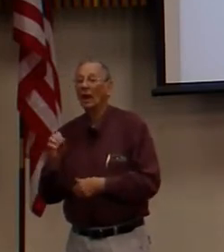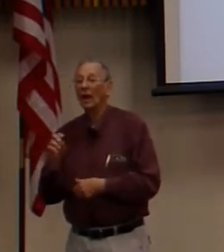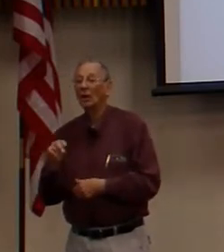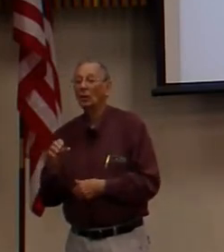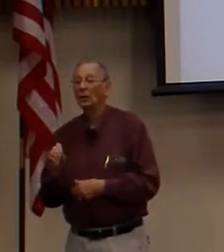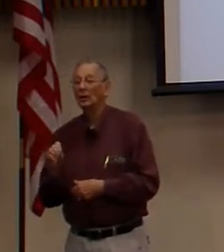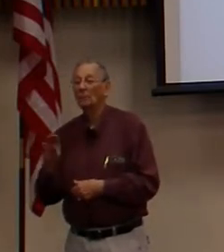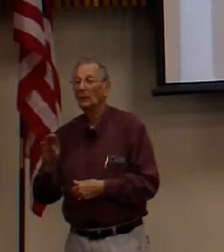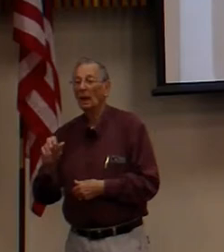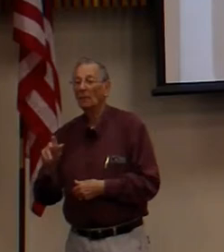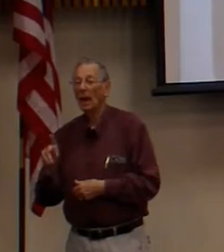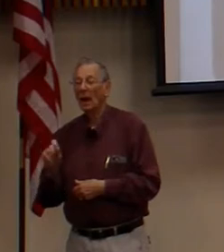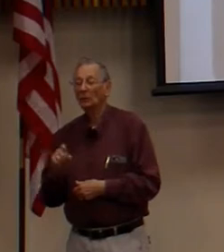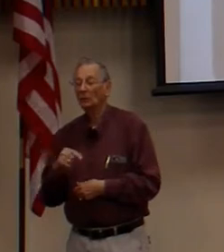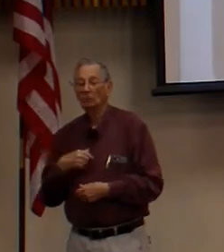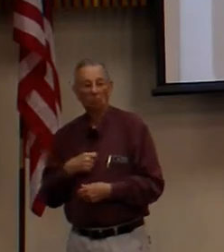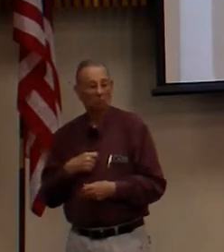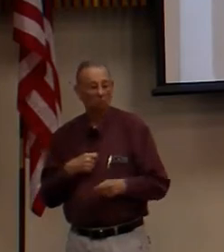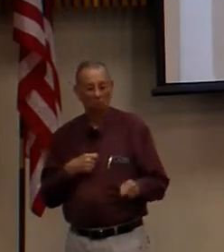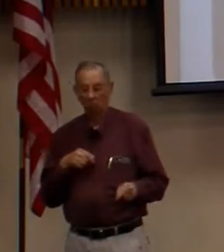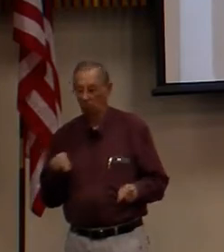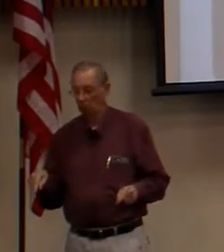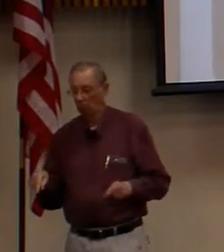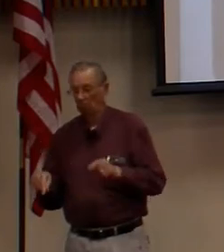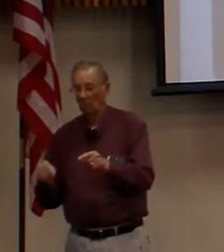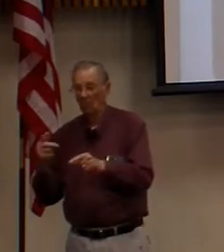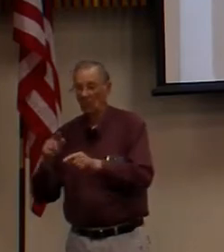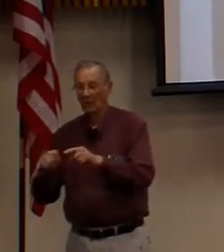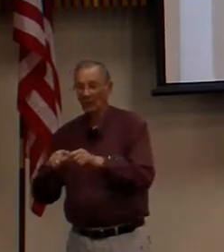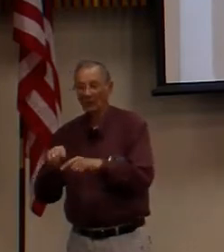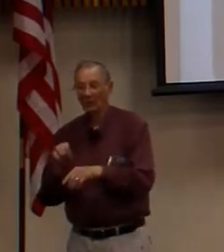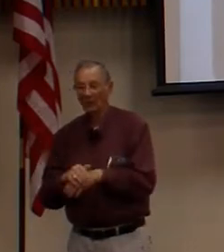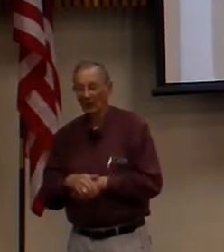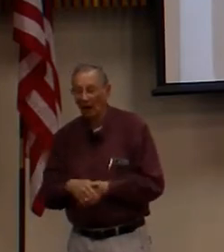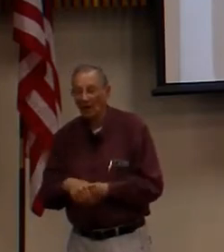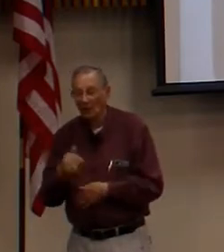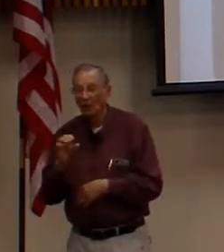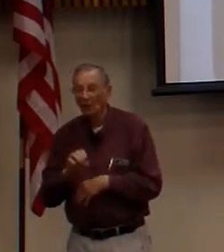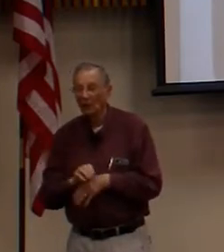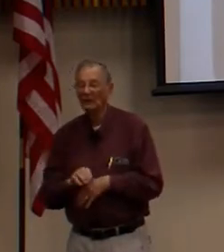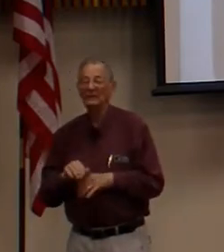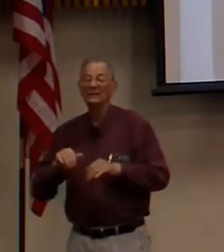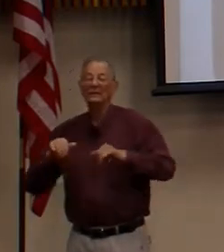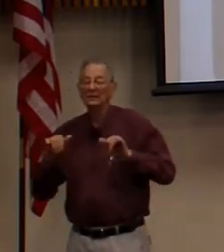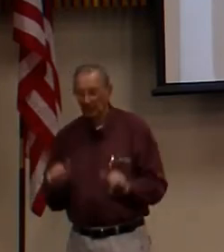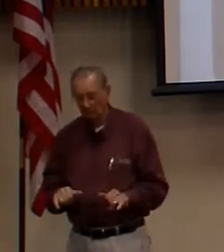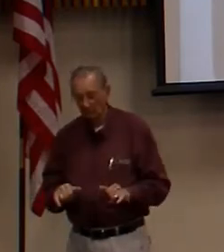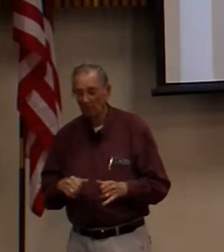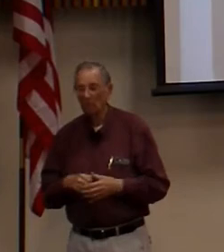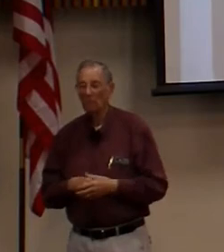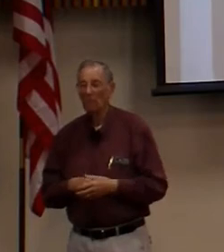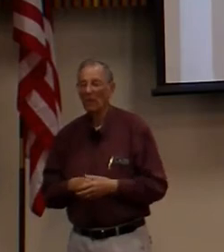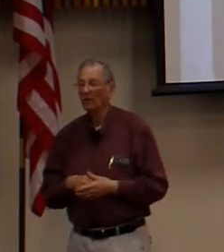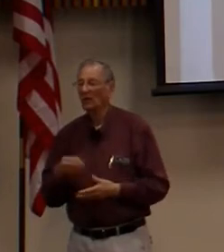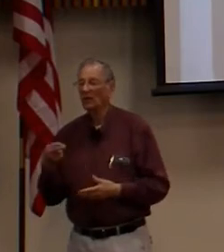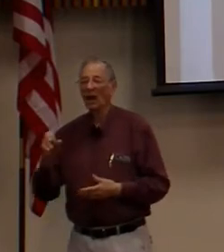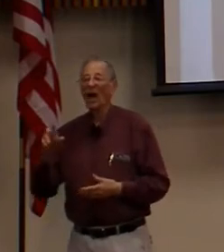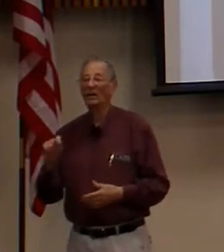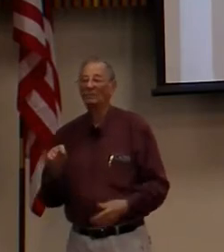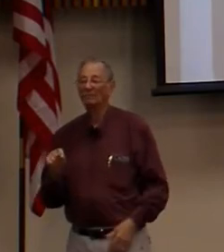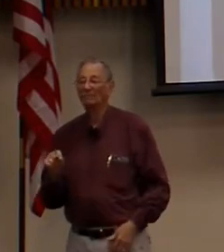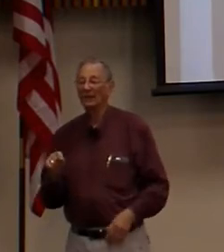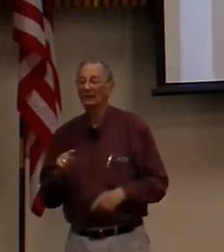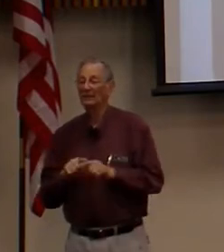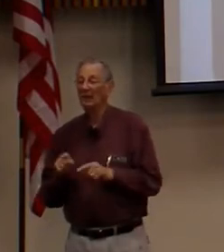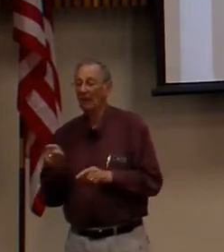mean, you kind of see the gamut of things. We visited another church and it was the same thing, just a hut. The